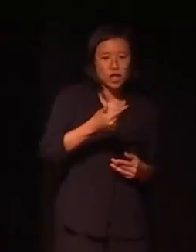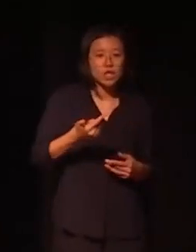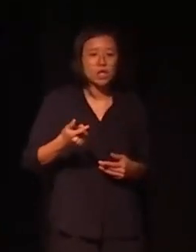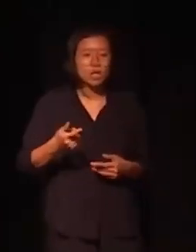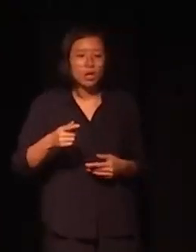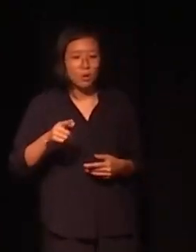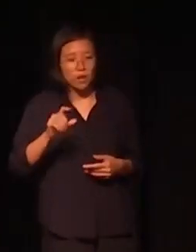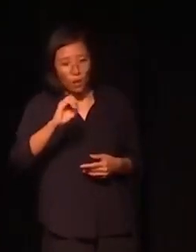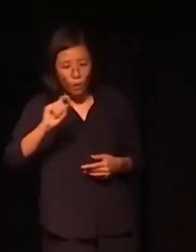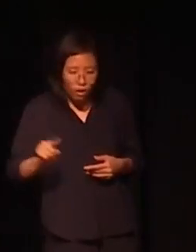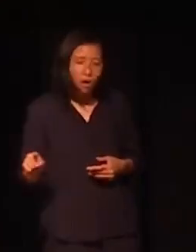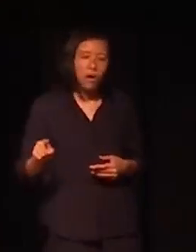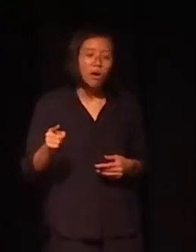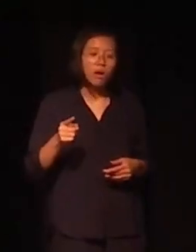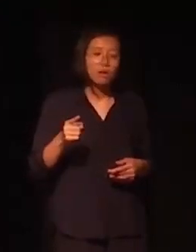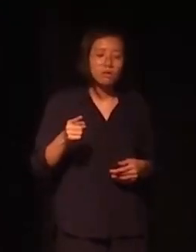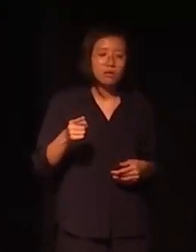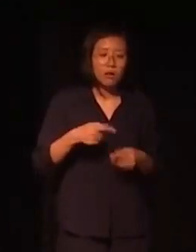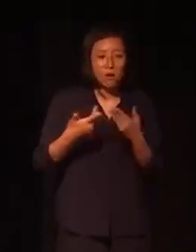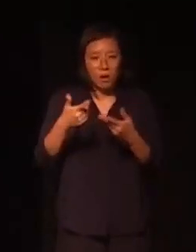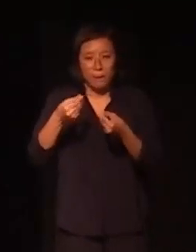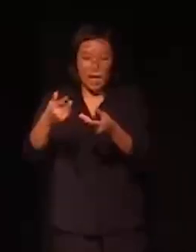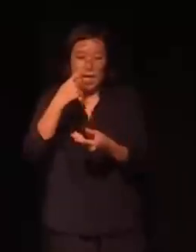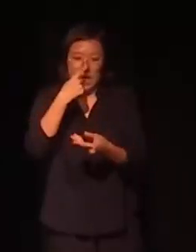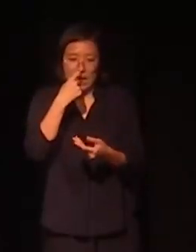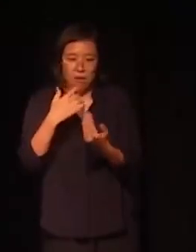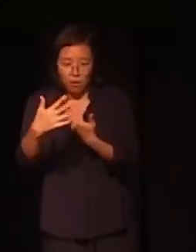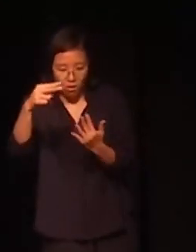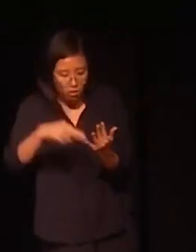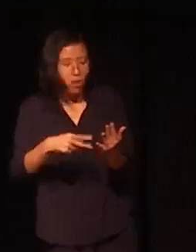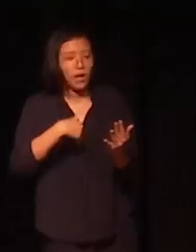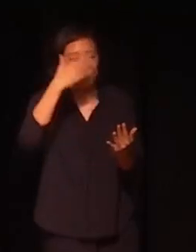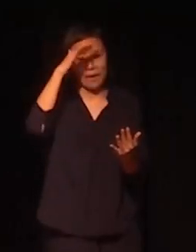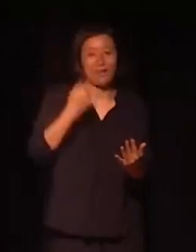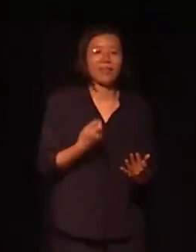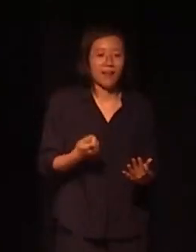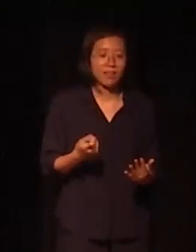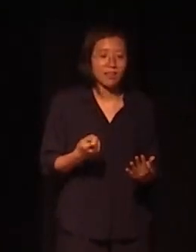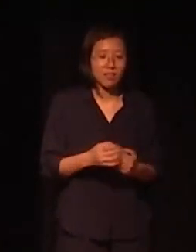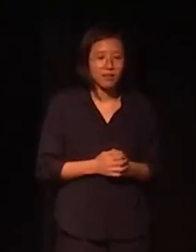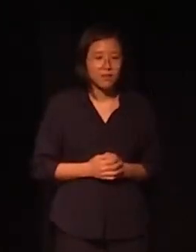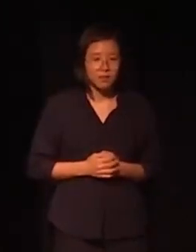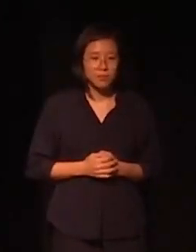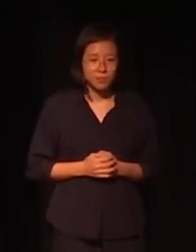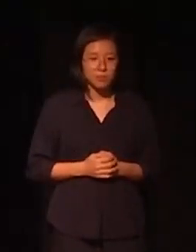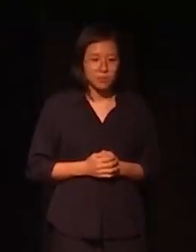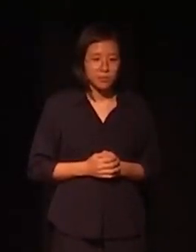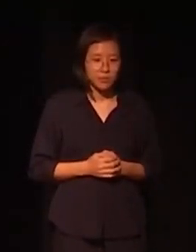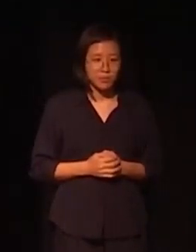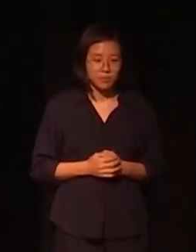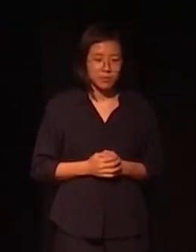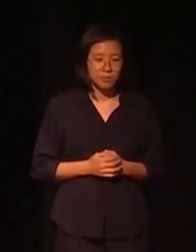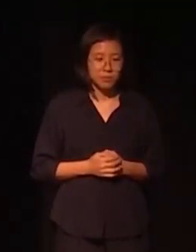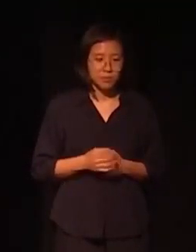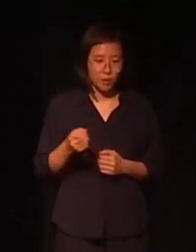system to be consumed by English-speaking people or other foreigners. Now we come to the translation